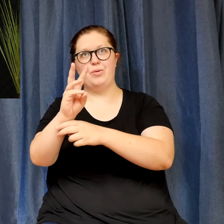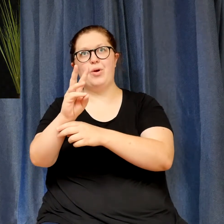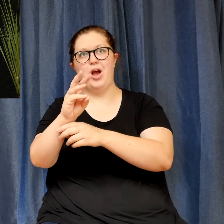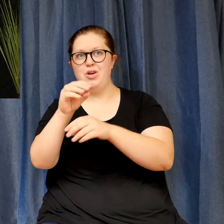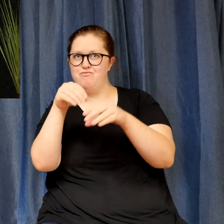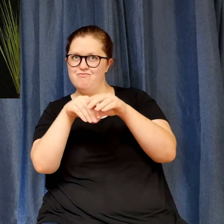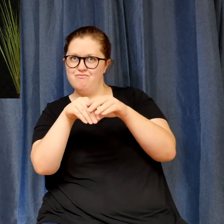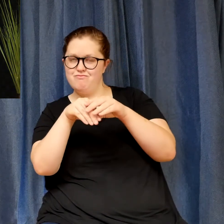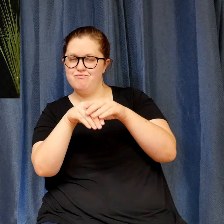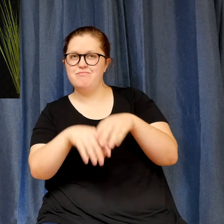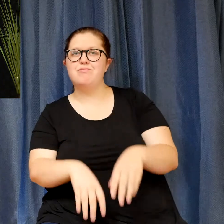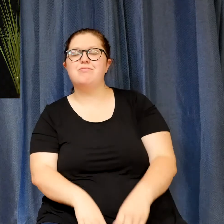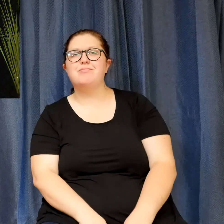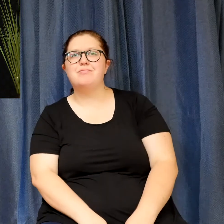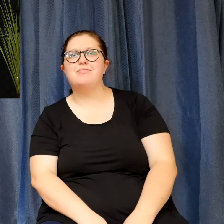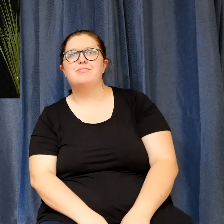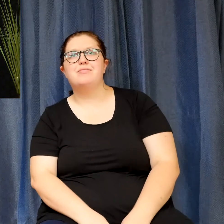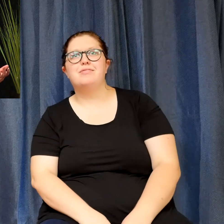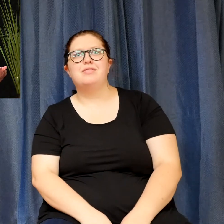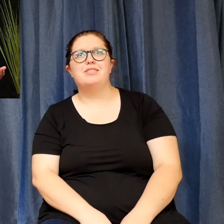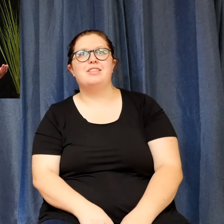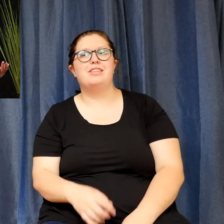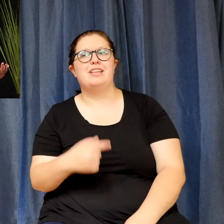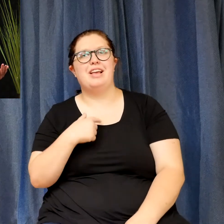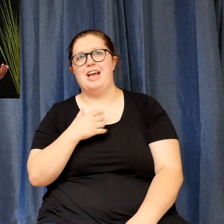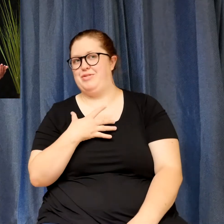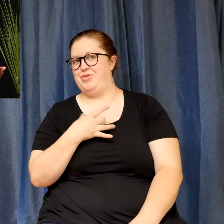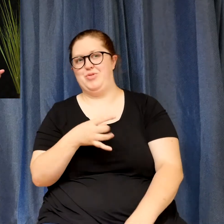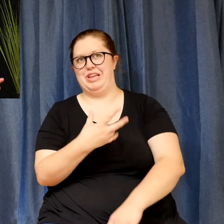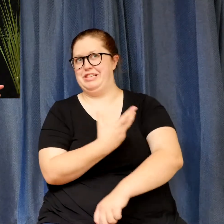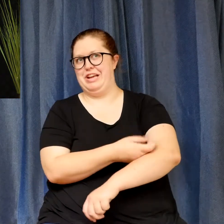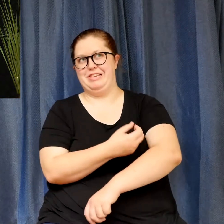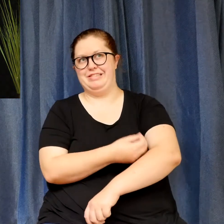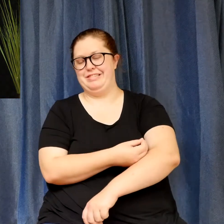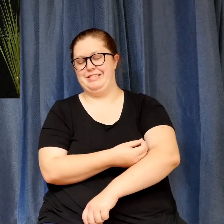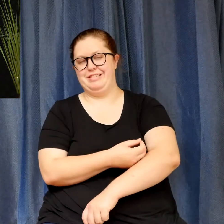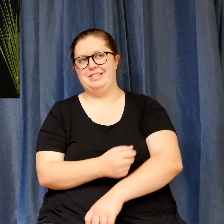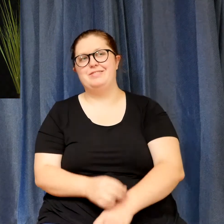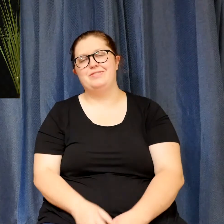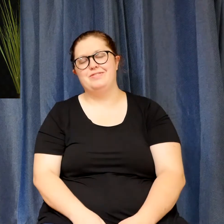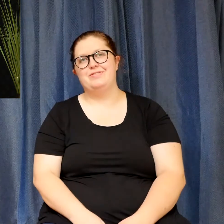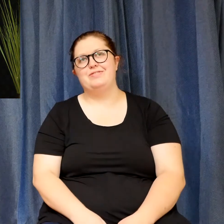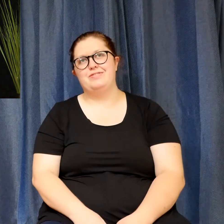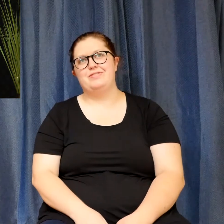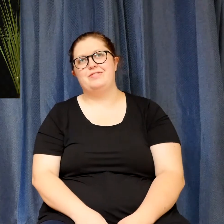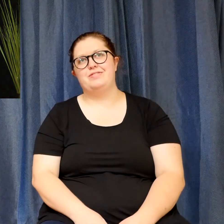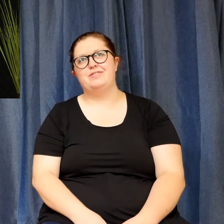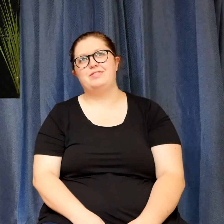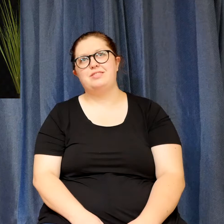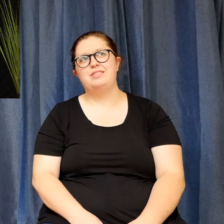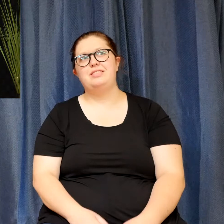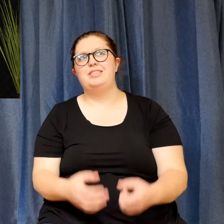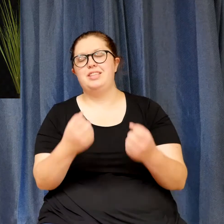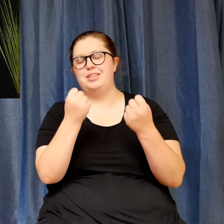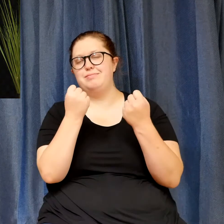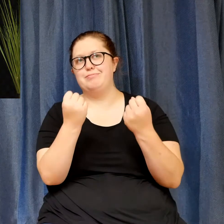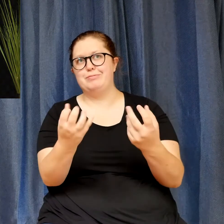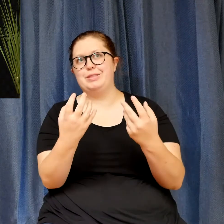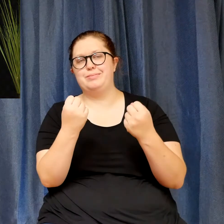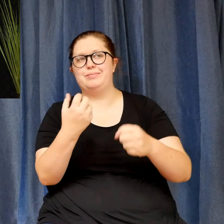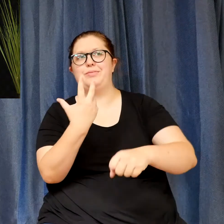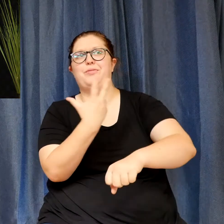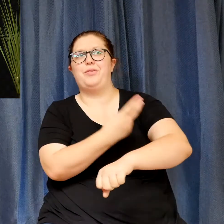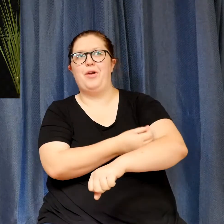And I'm a shot-averse person. So to get these hundreds